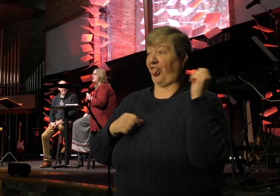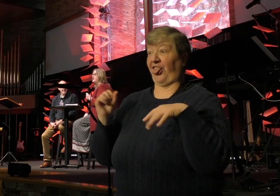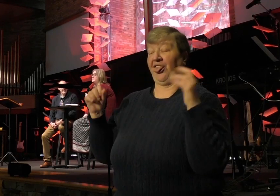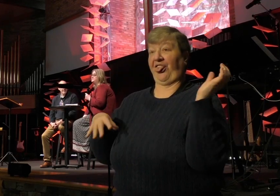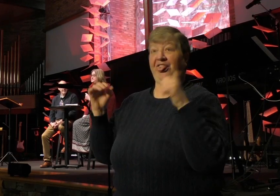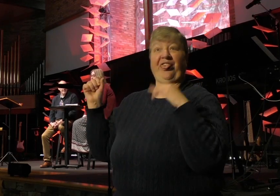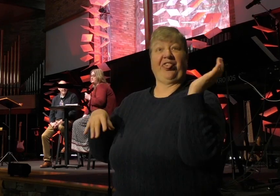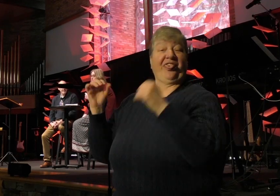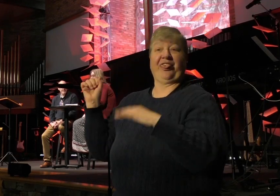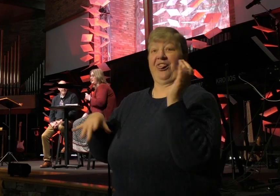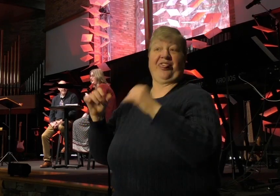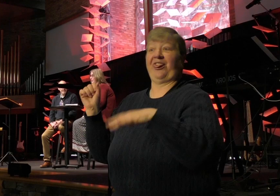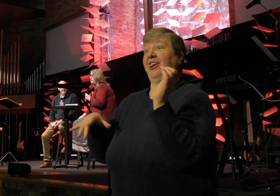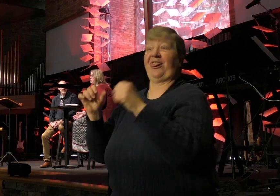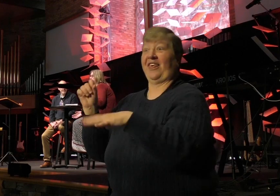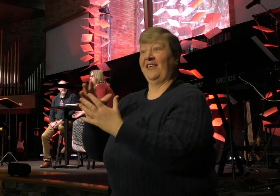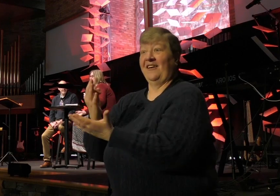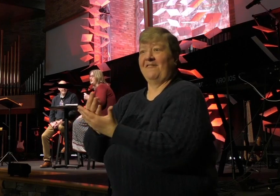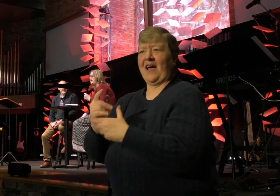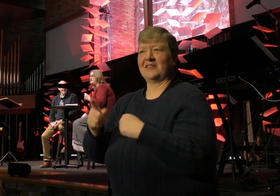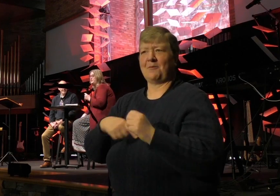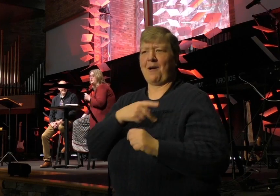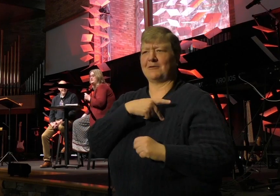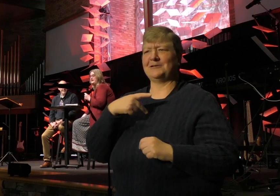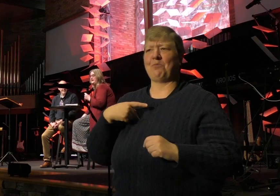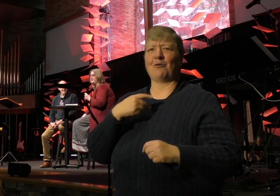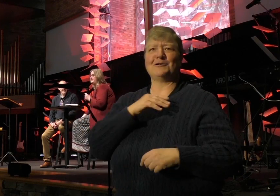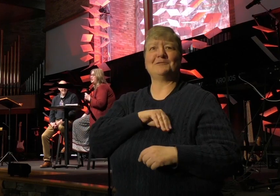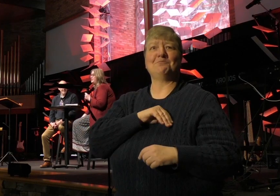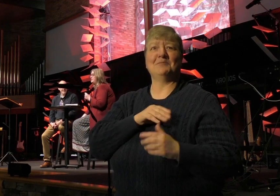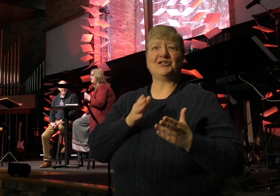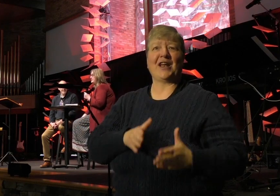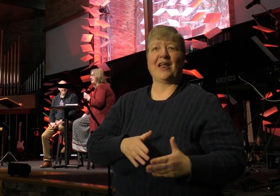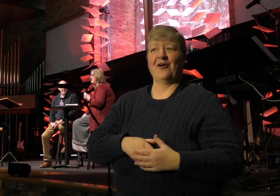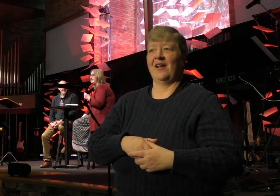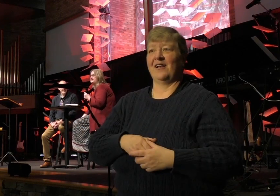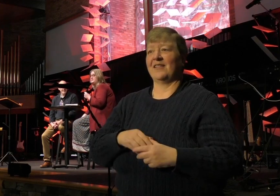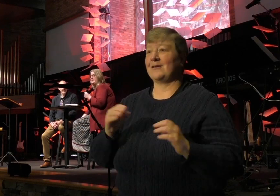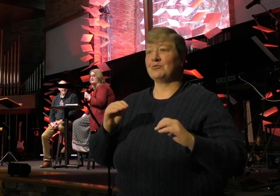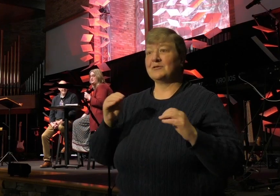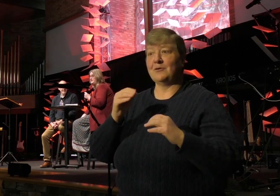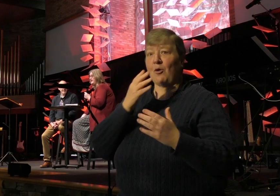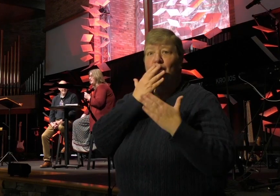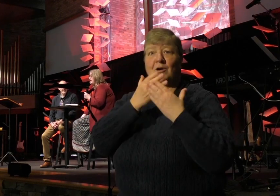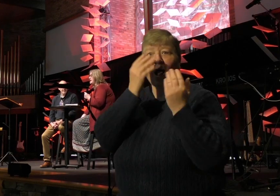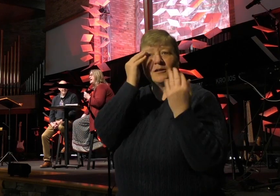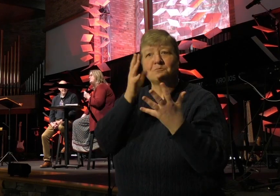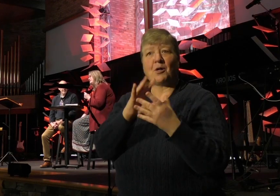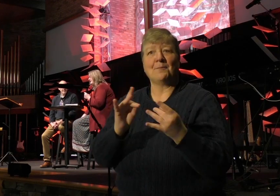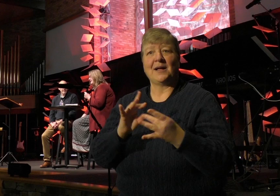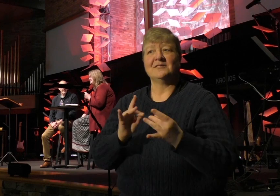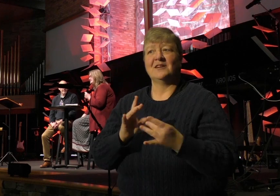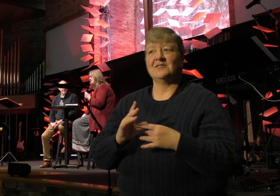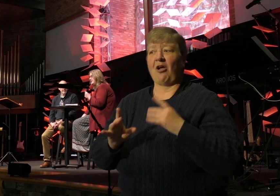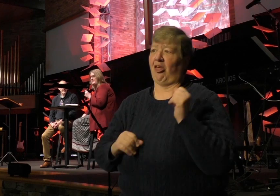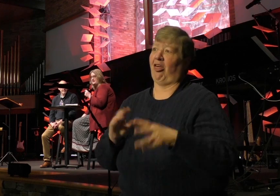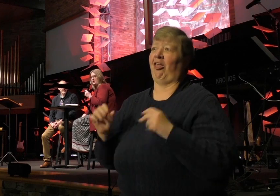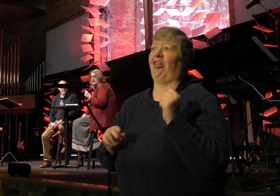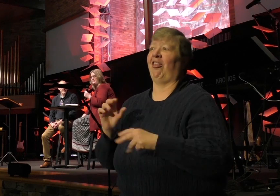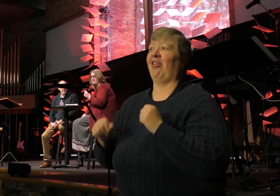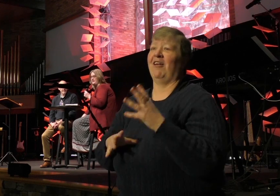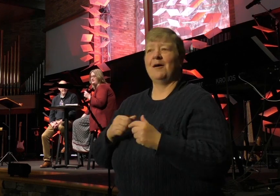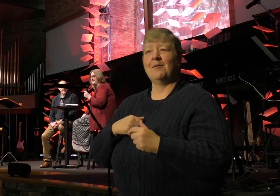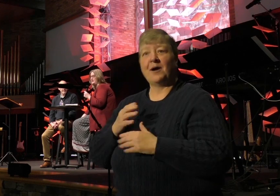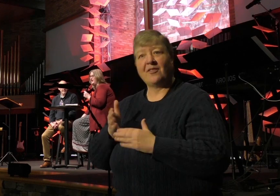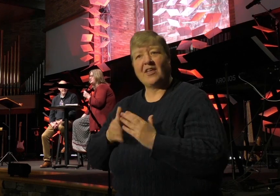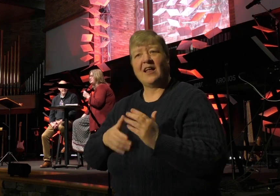about you know, a Polish missionary. There wasn't any, you know, inherent gospel message in there. But at the end of the time that I talked,